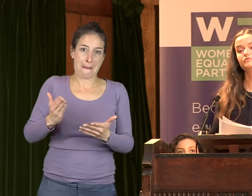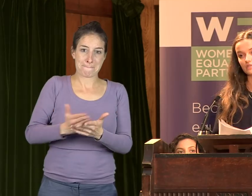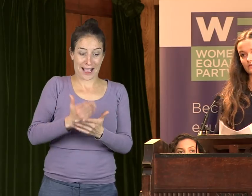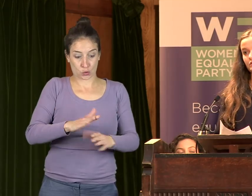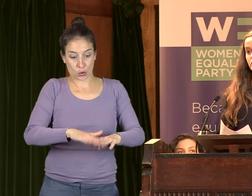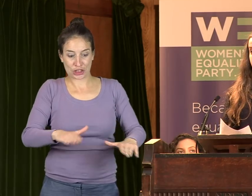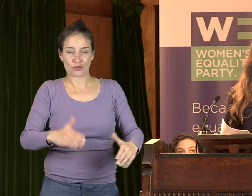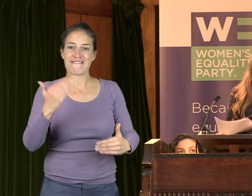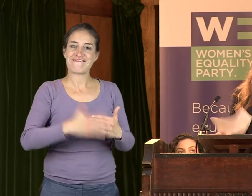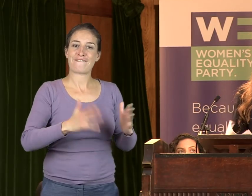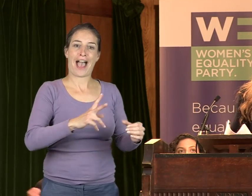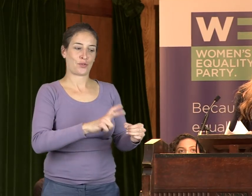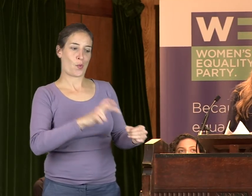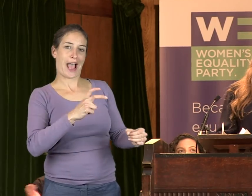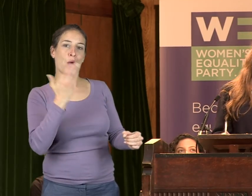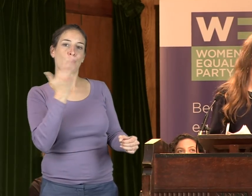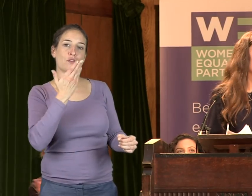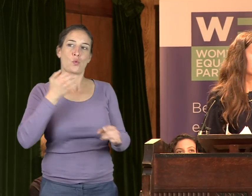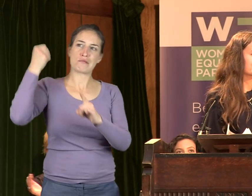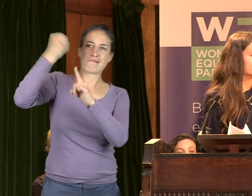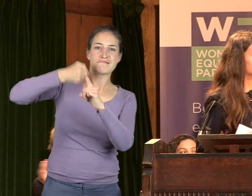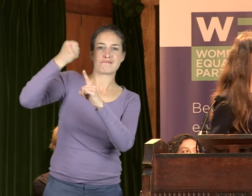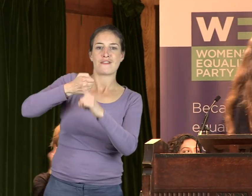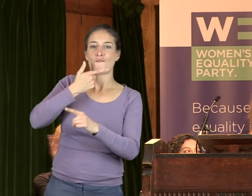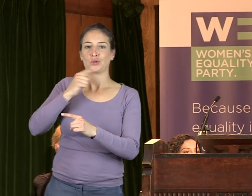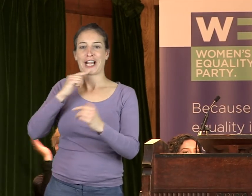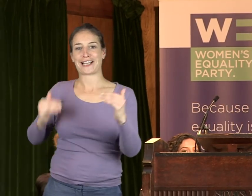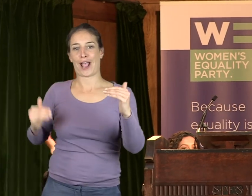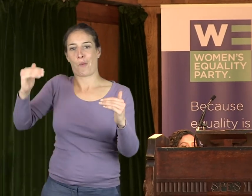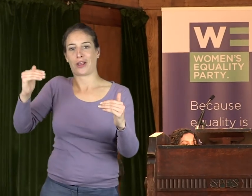school for gender equality. Thank you.